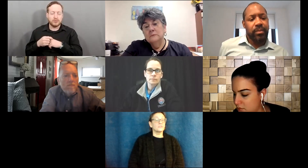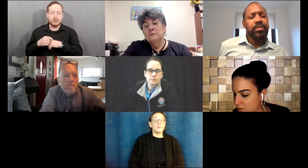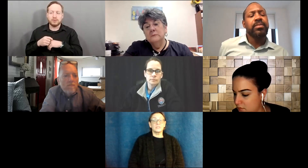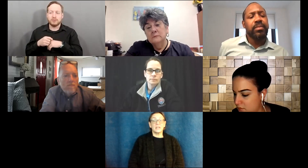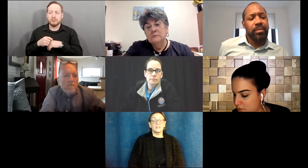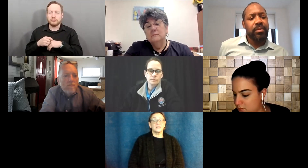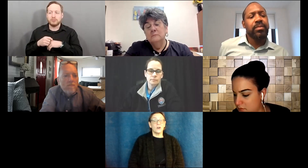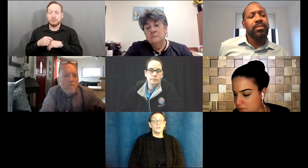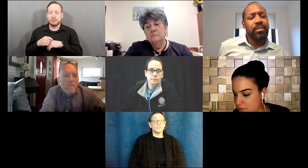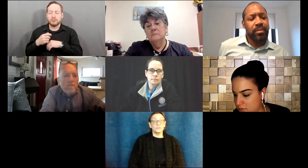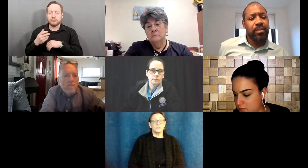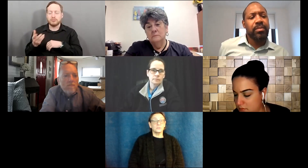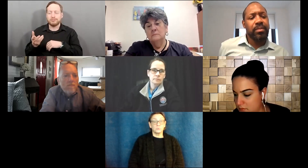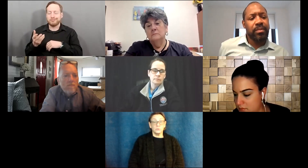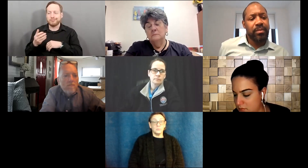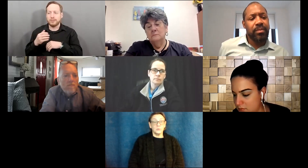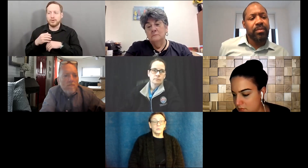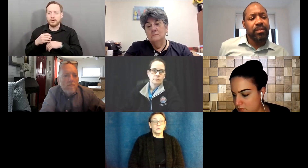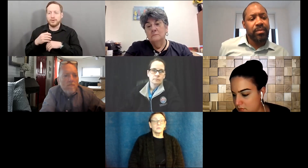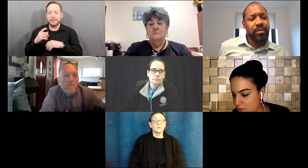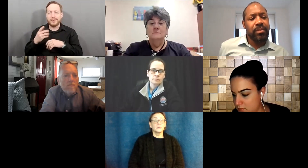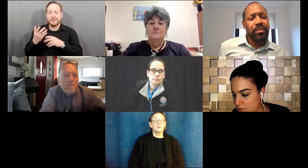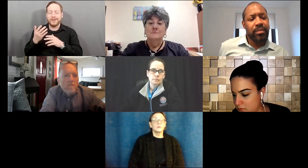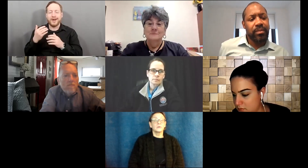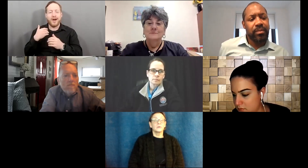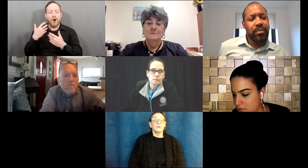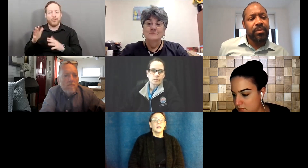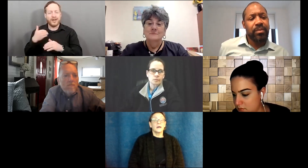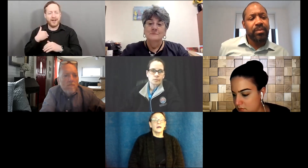definitely underrepresented in an underserved group.